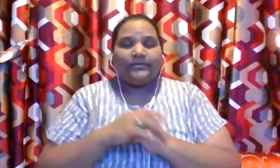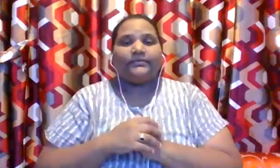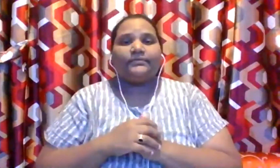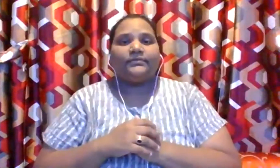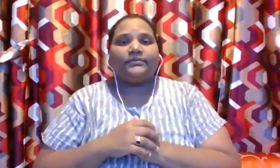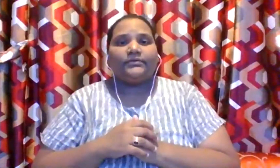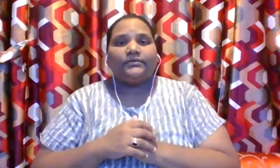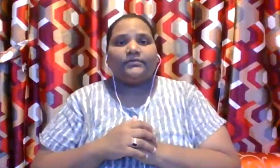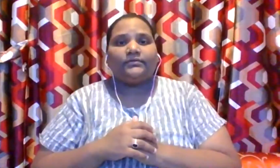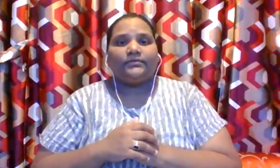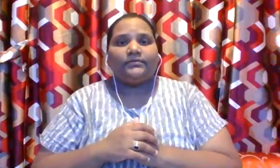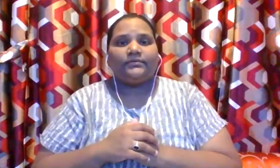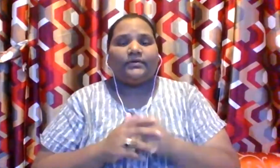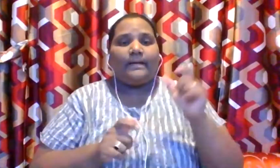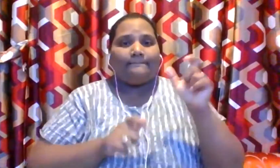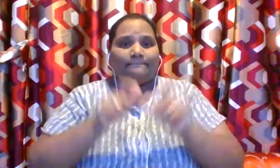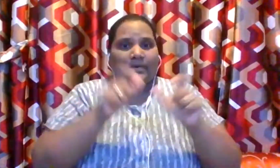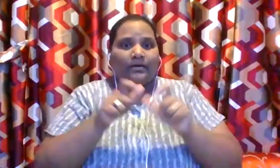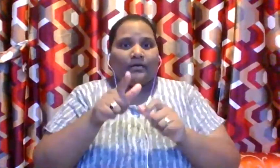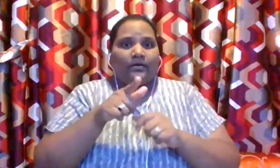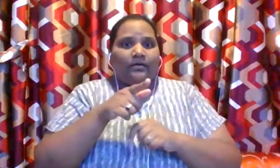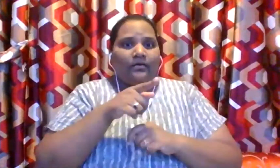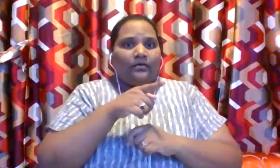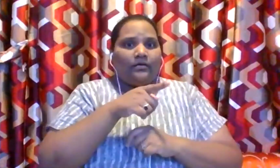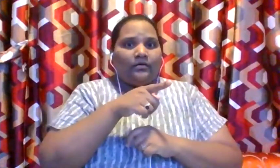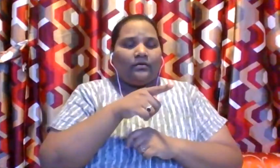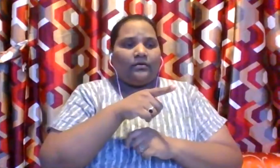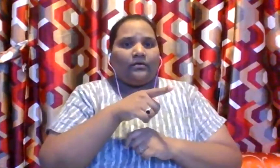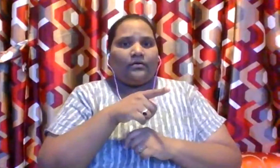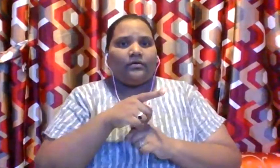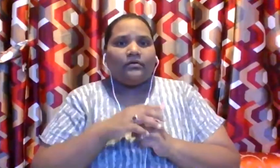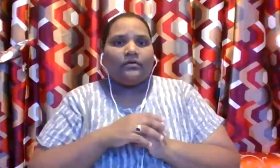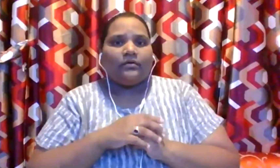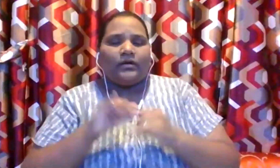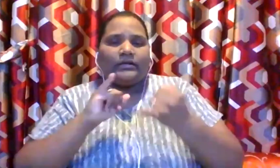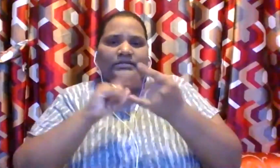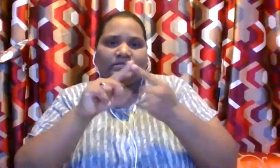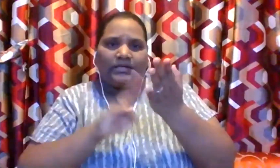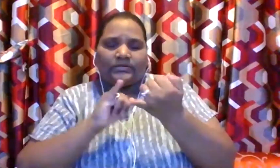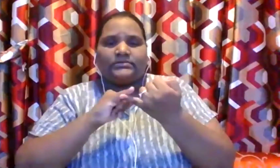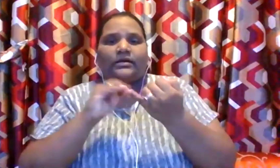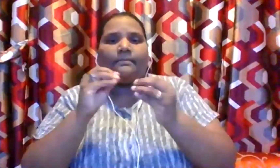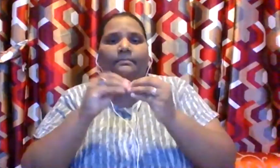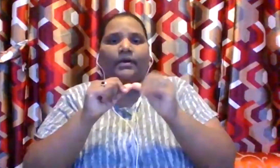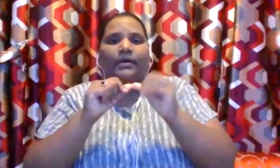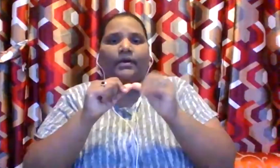people used to have a lot of sense gratification. What is sense gratification? They would be living only to satisfy their